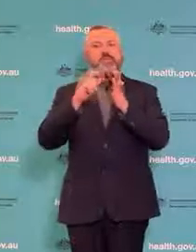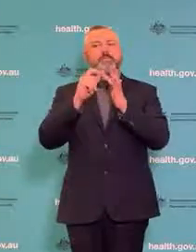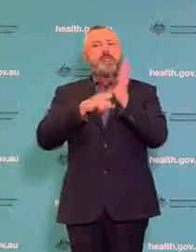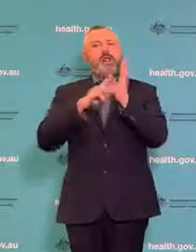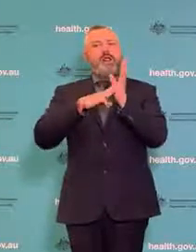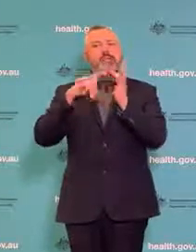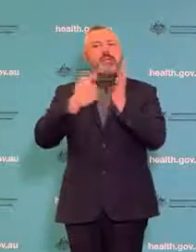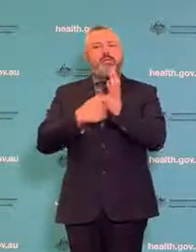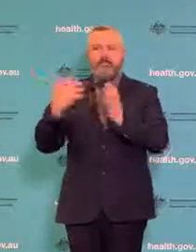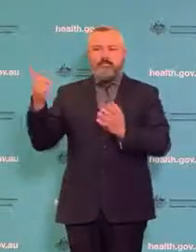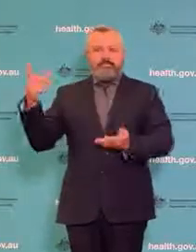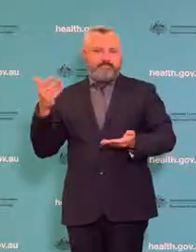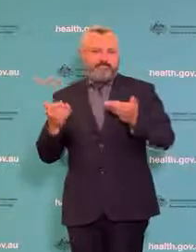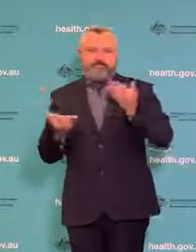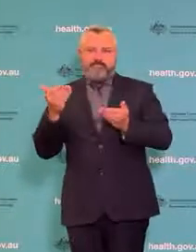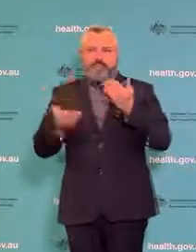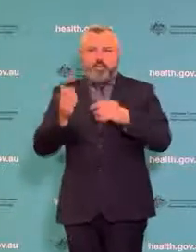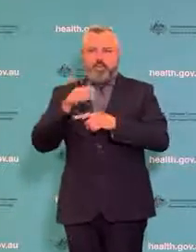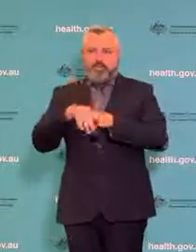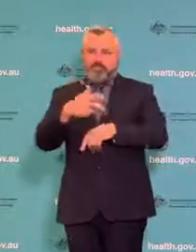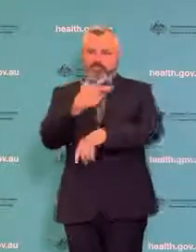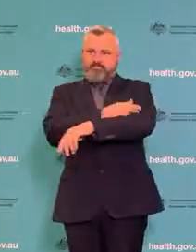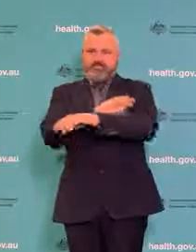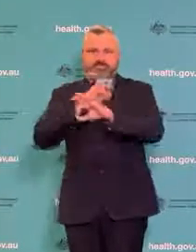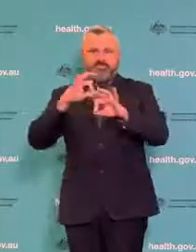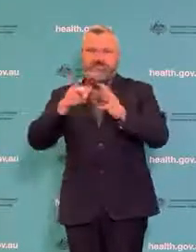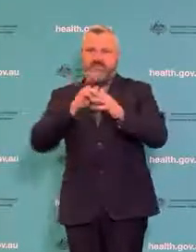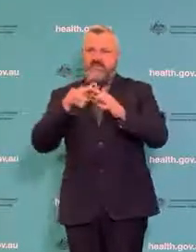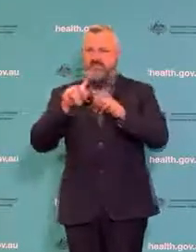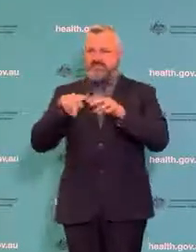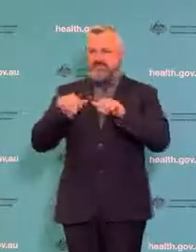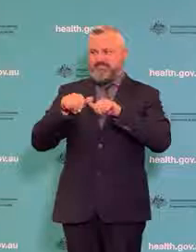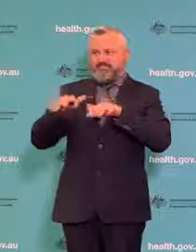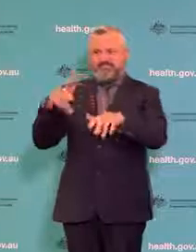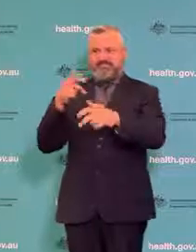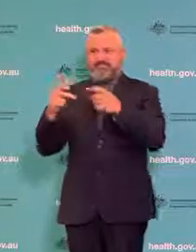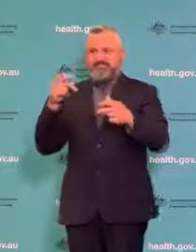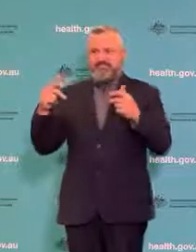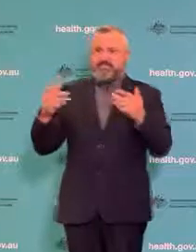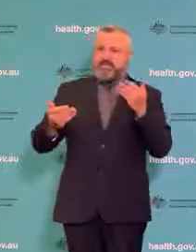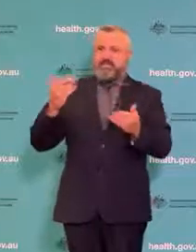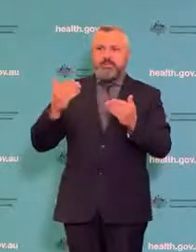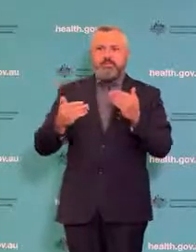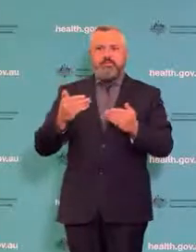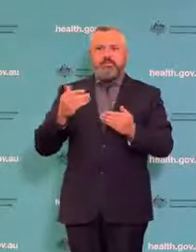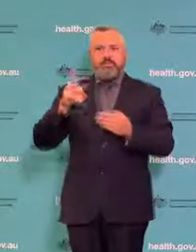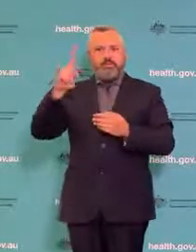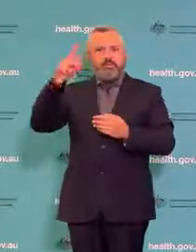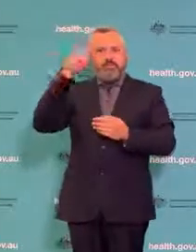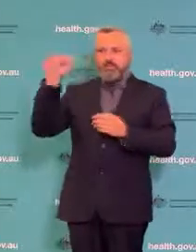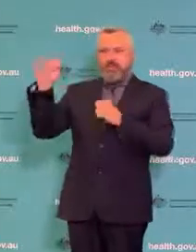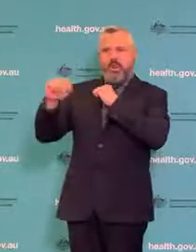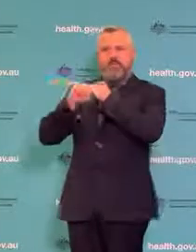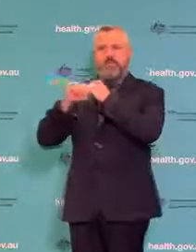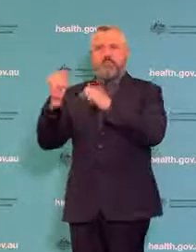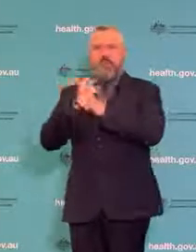the safety of the vaccine rollout. Do you think that ads like that might risk undermining public confidence at all?